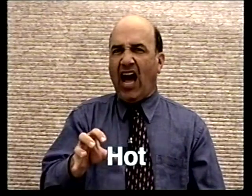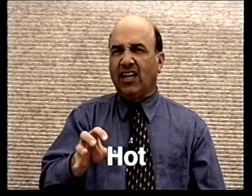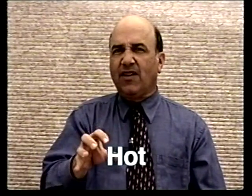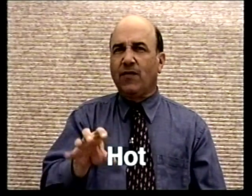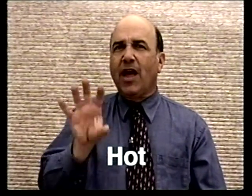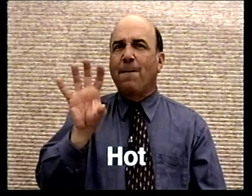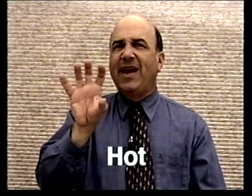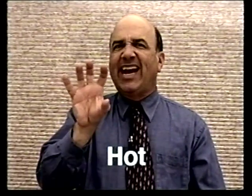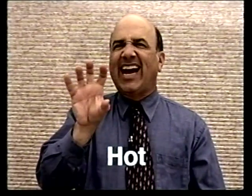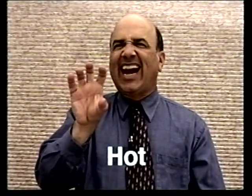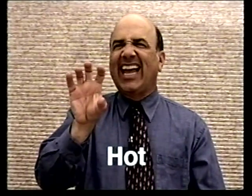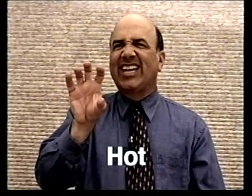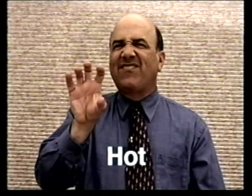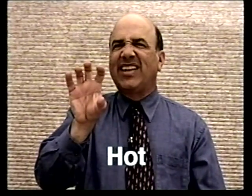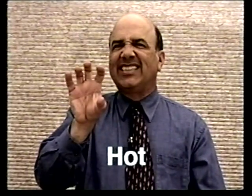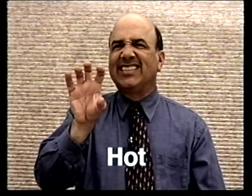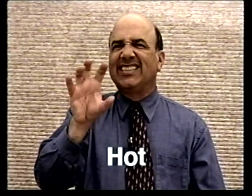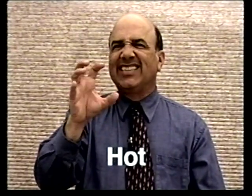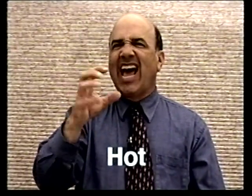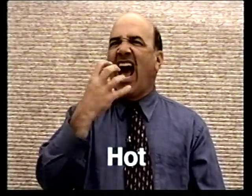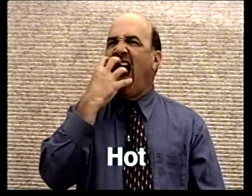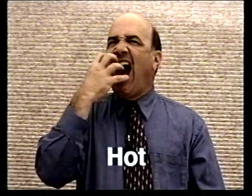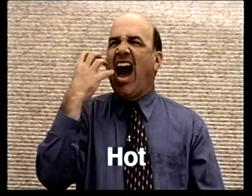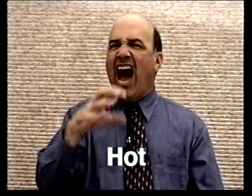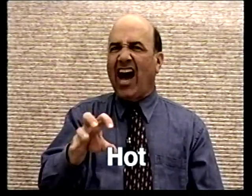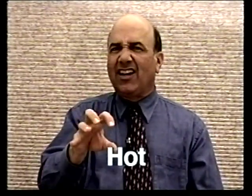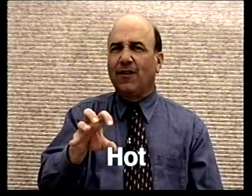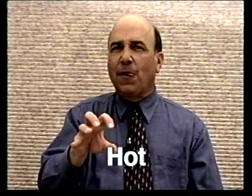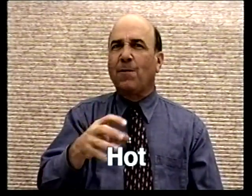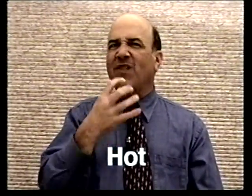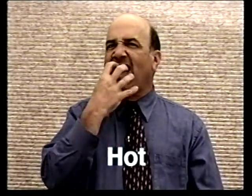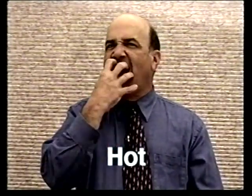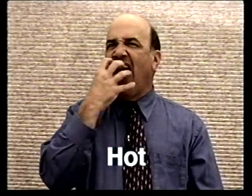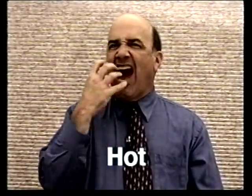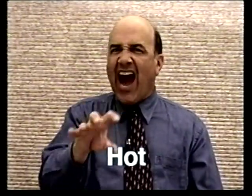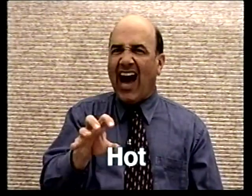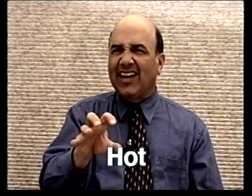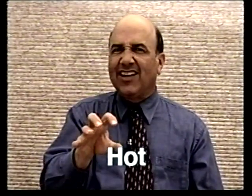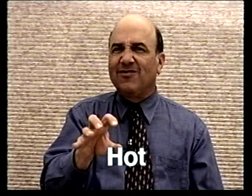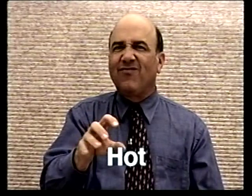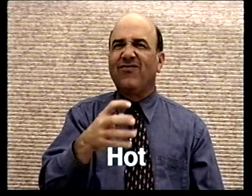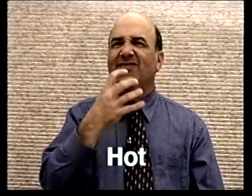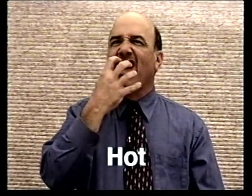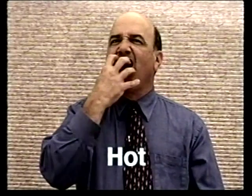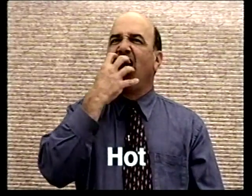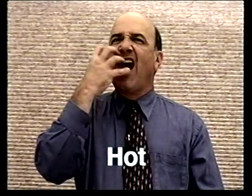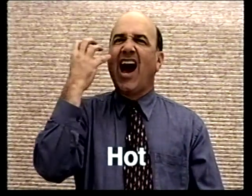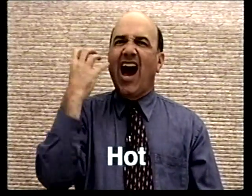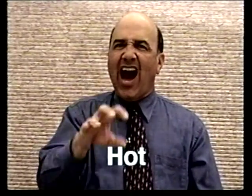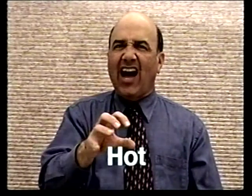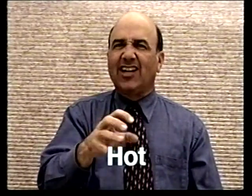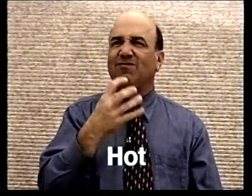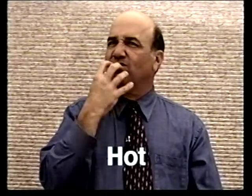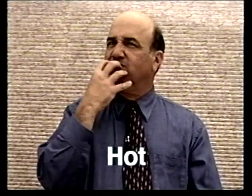Hot. Make a clenched fist. Hot. Hot. Hot.